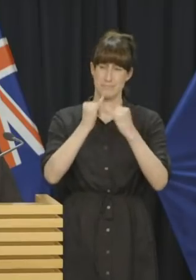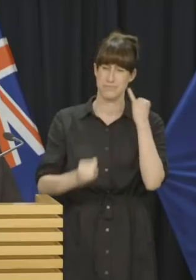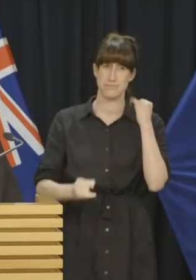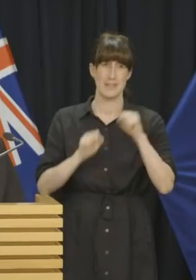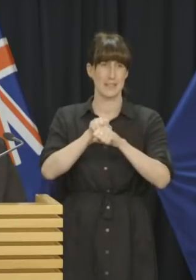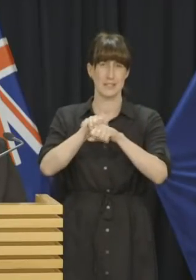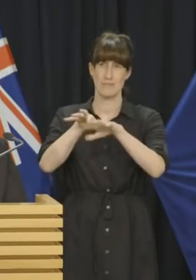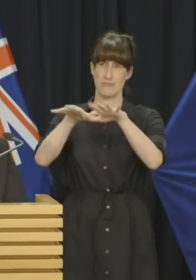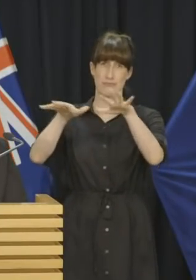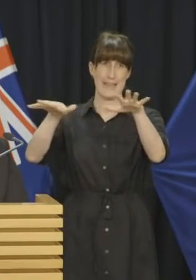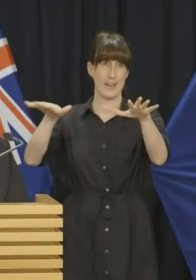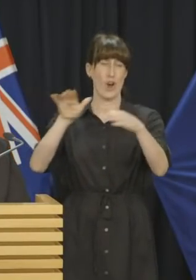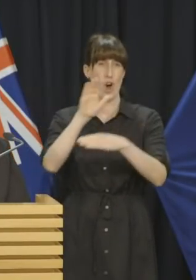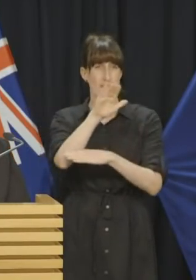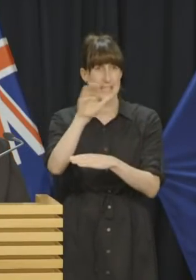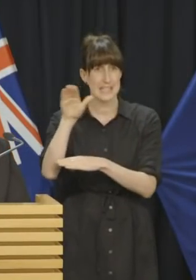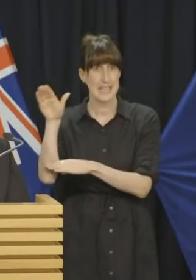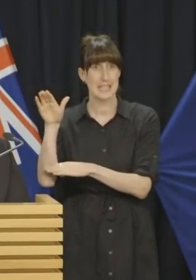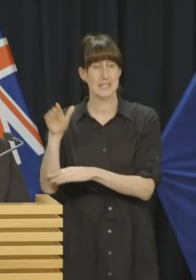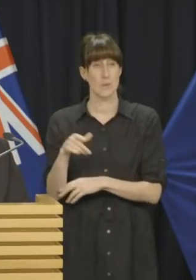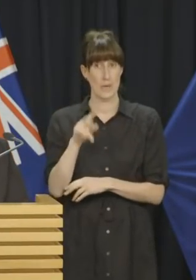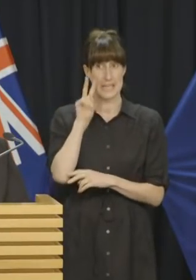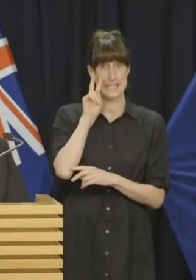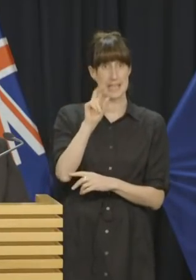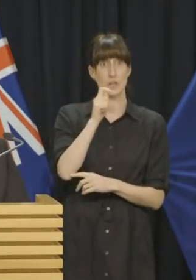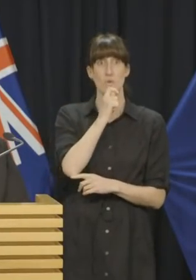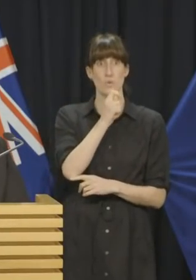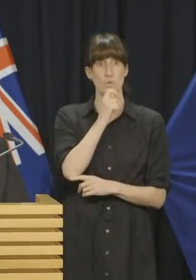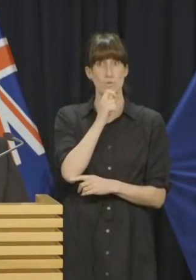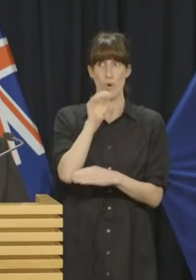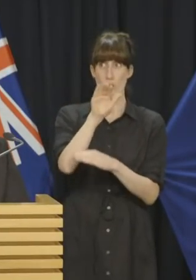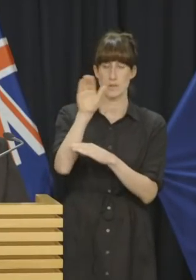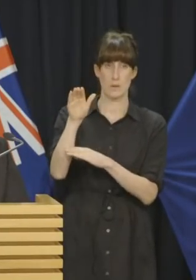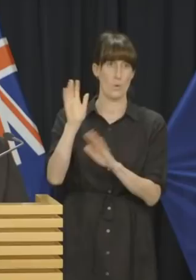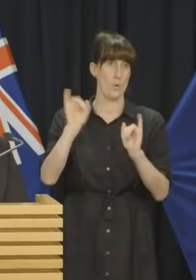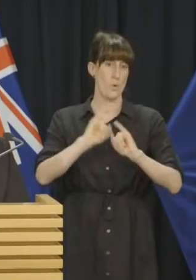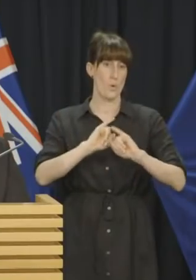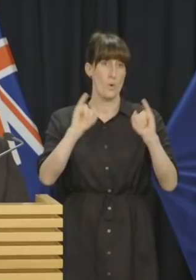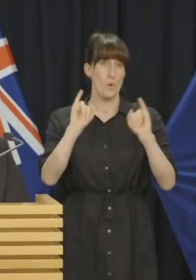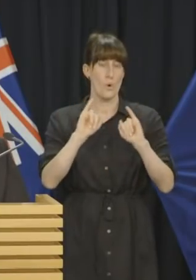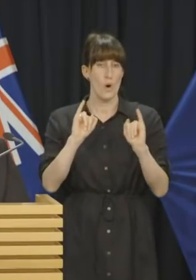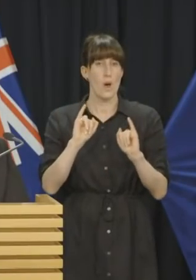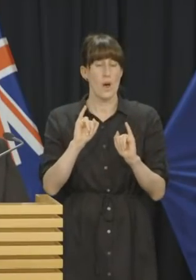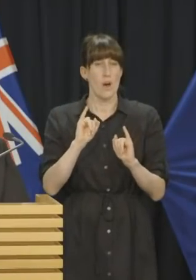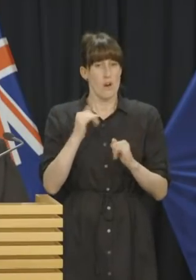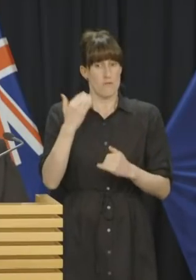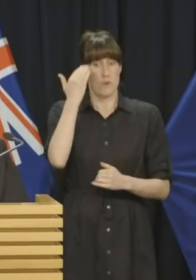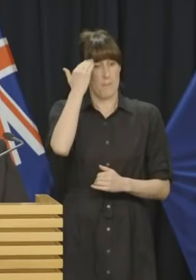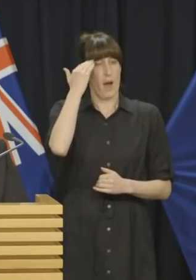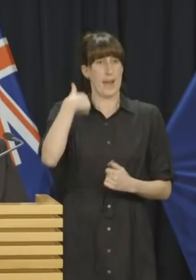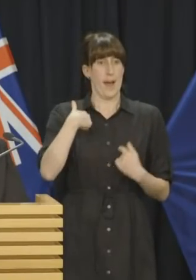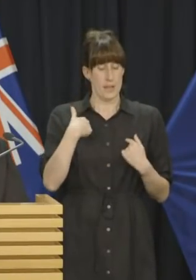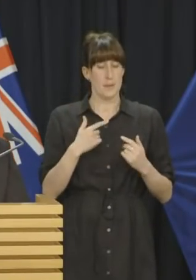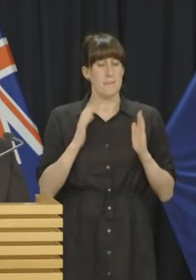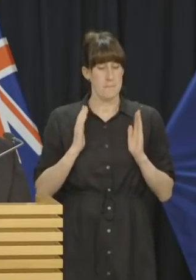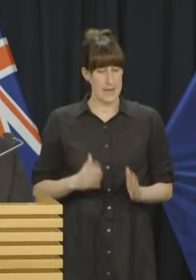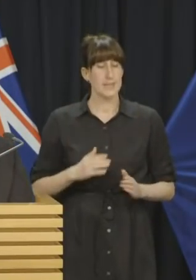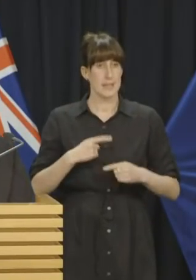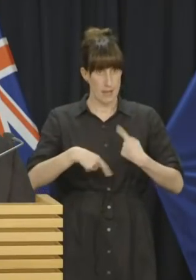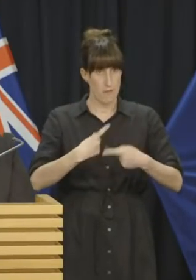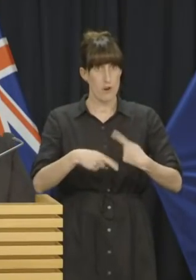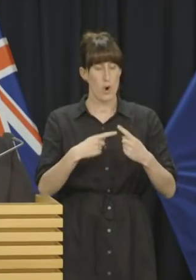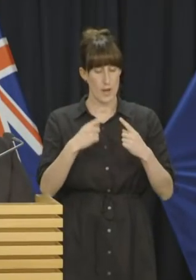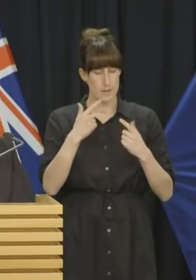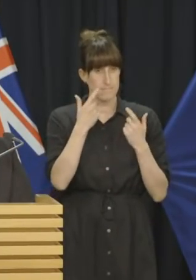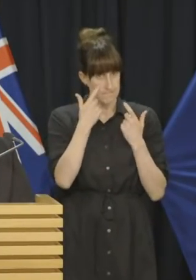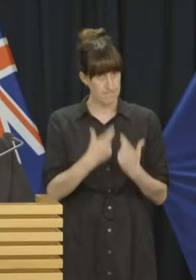COVID. Overseas news reports remind us every day of just how important it is that for us to remain vigilant